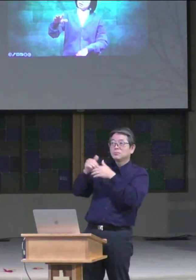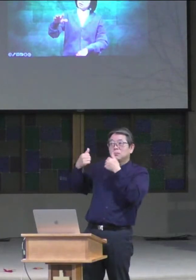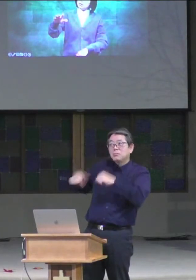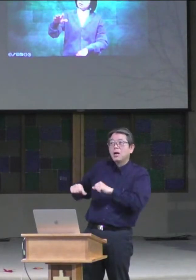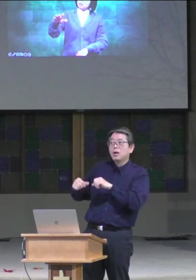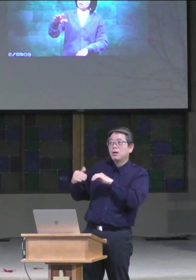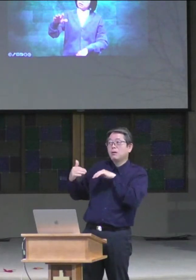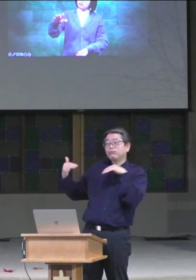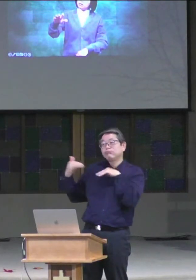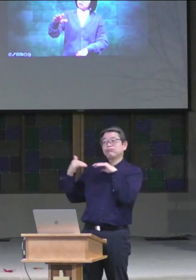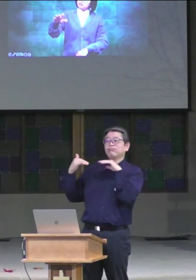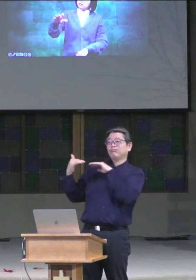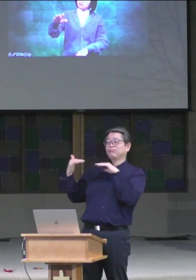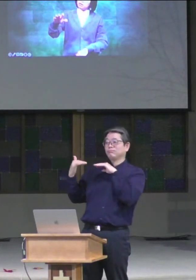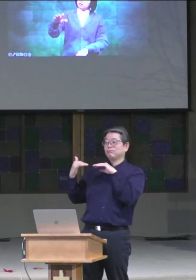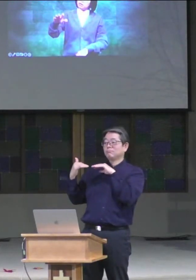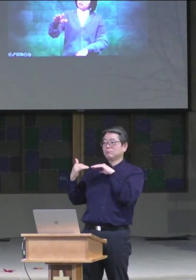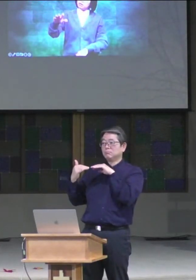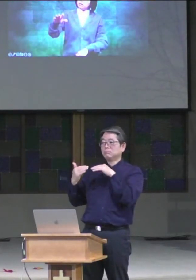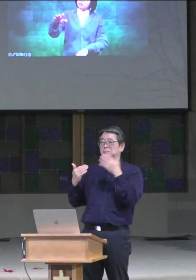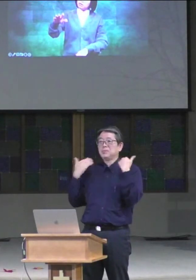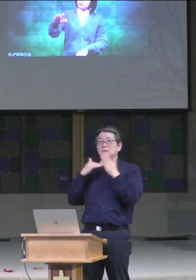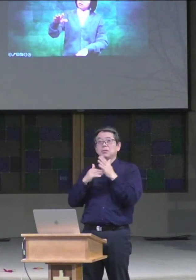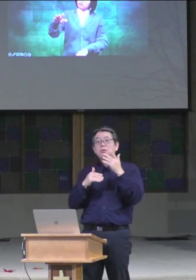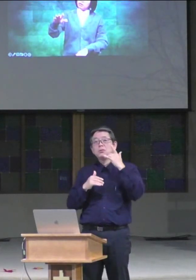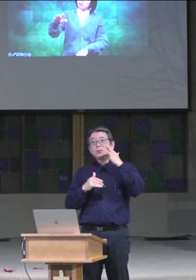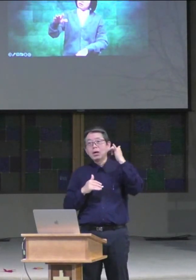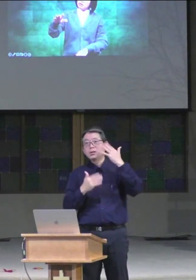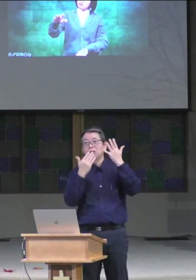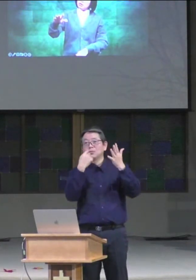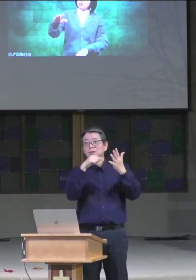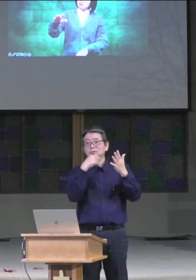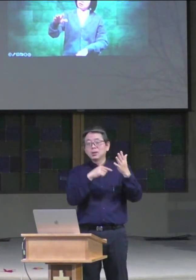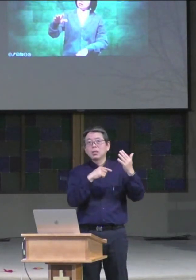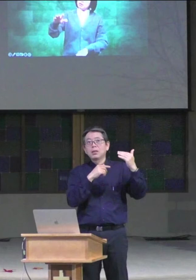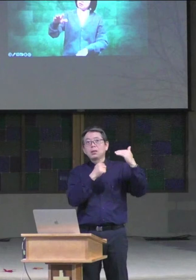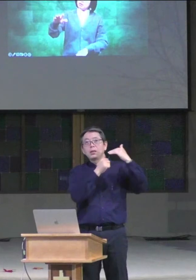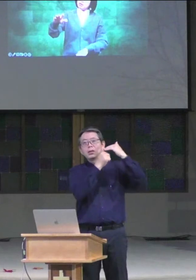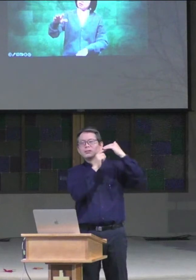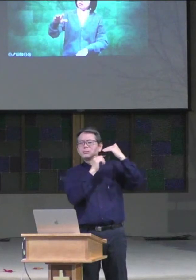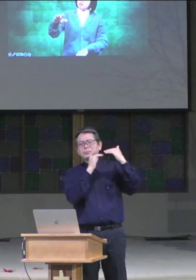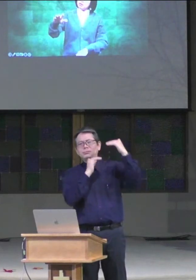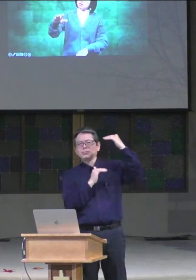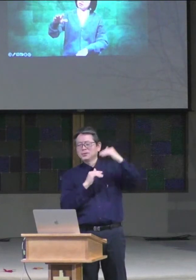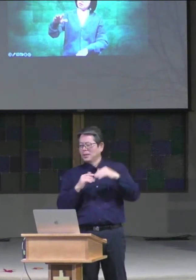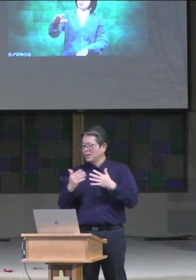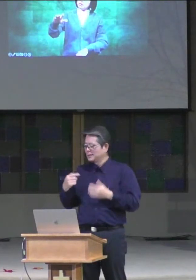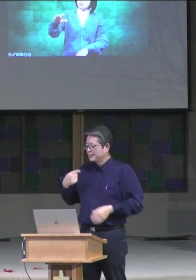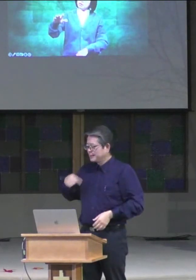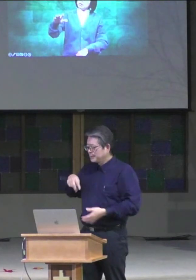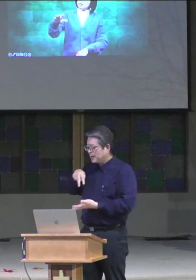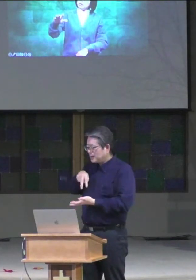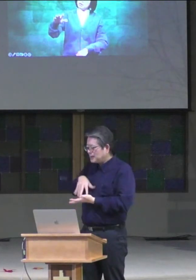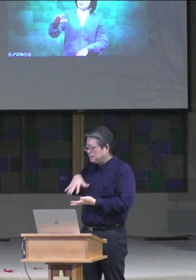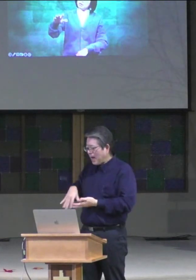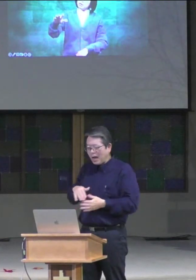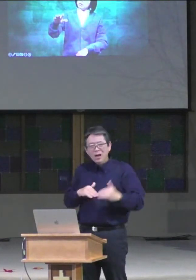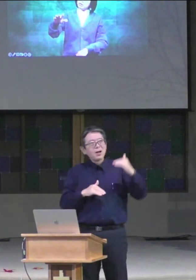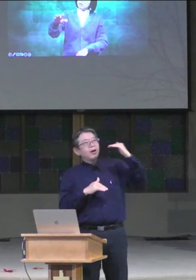was a friend. I could talk to him. I talked to my parents, and it was just, they were just like above me, and they